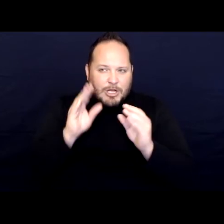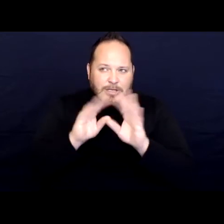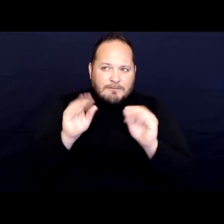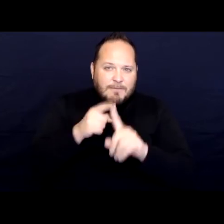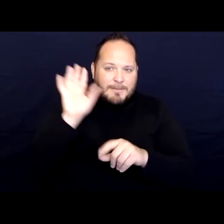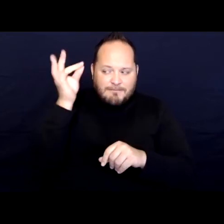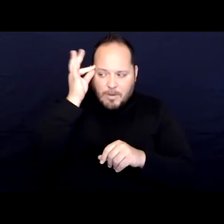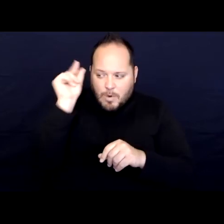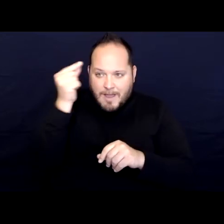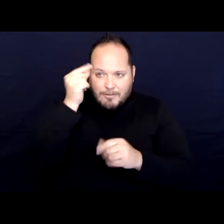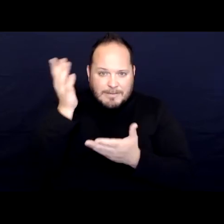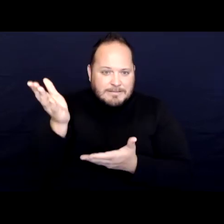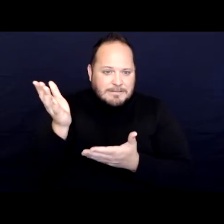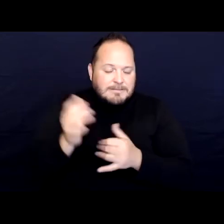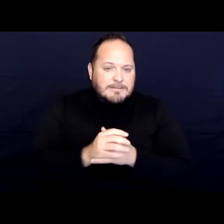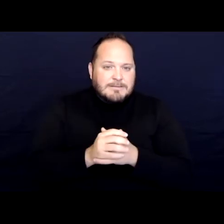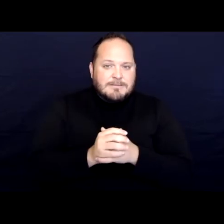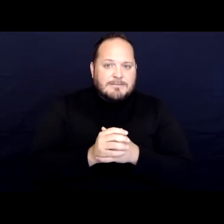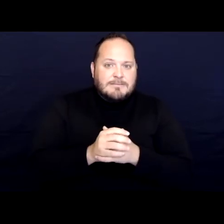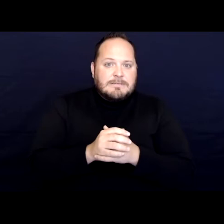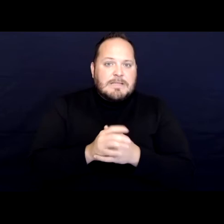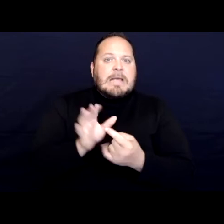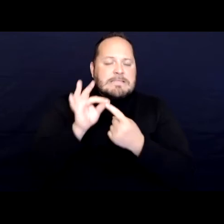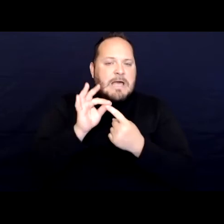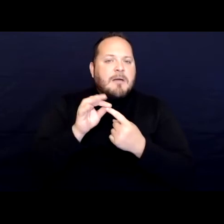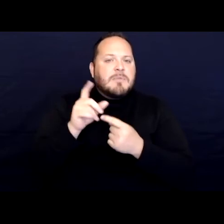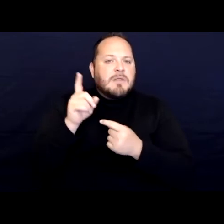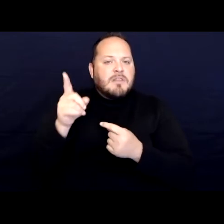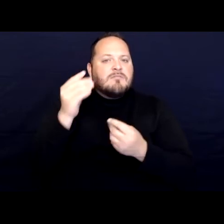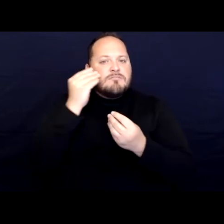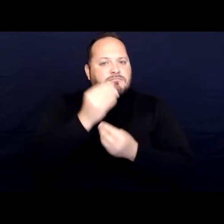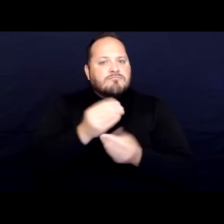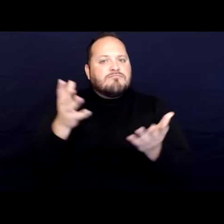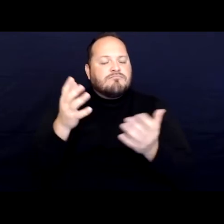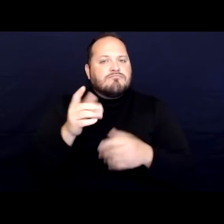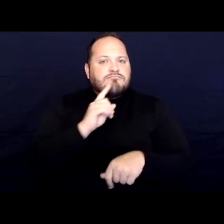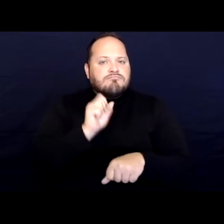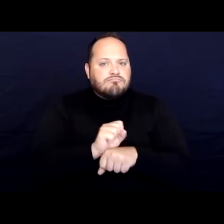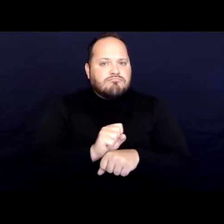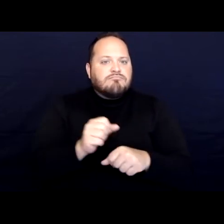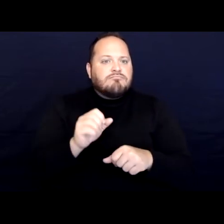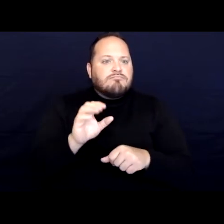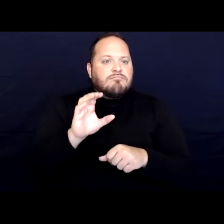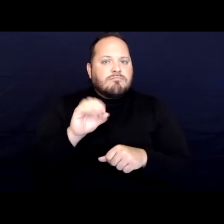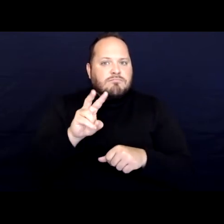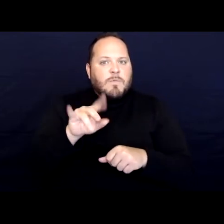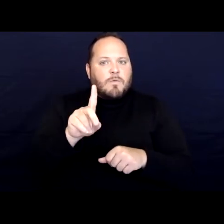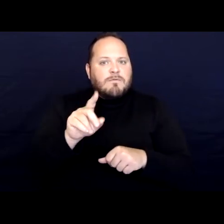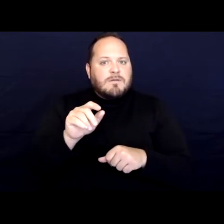government, except knowing that this was indeed coronavirus, had been identified at that